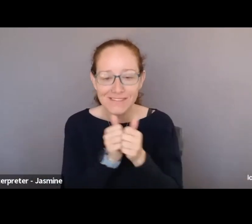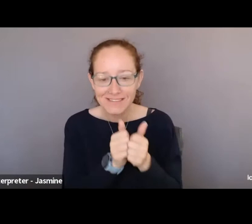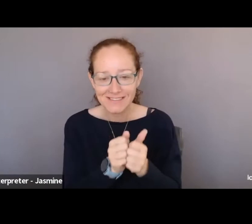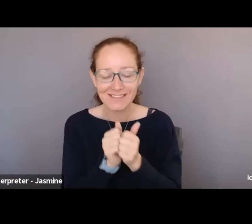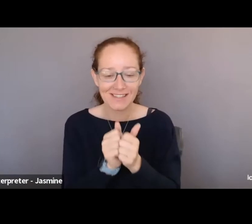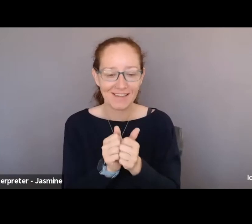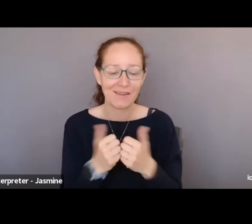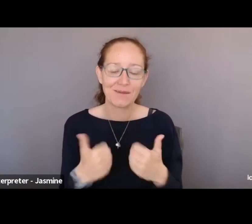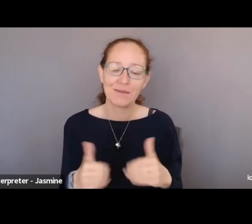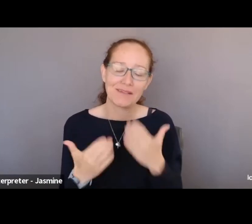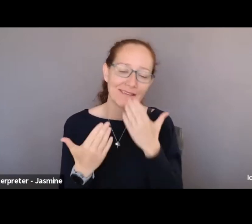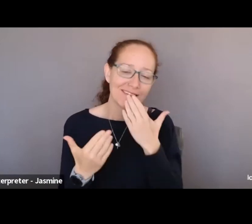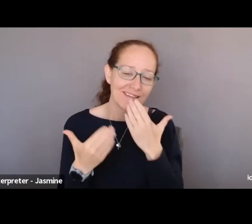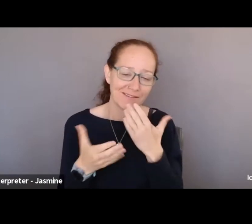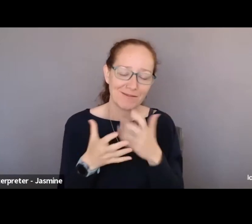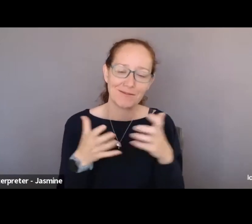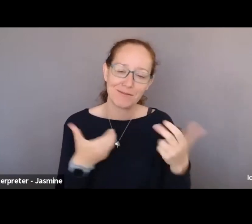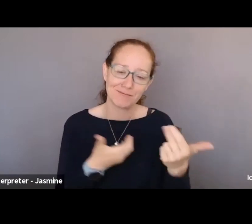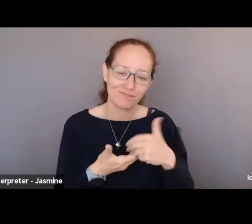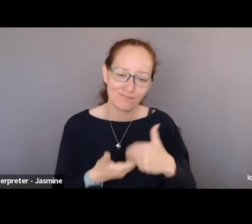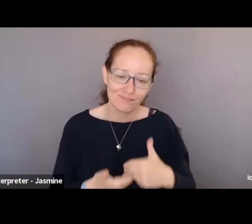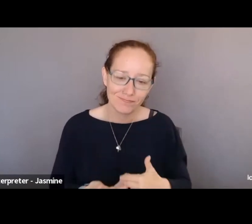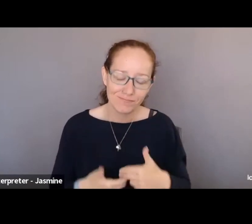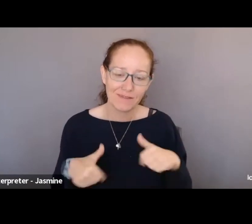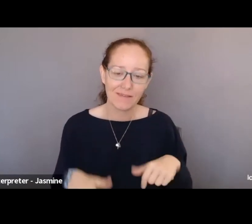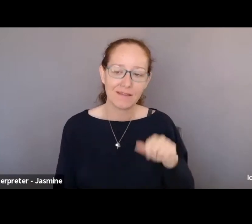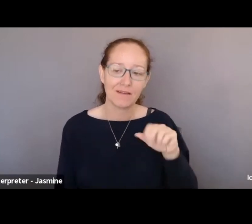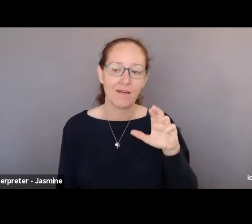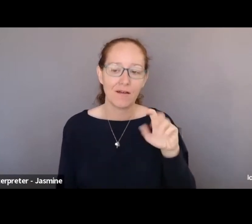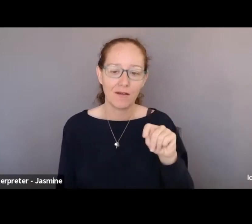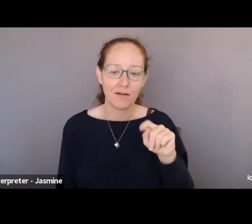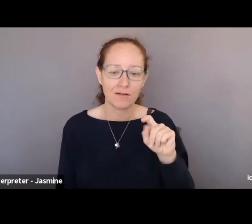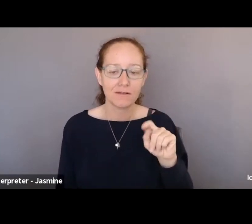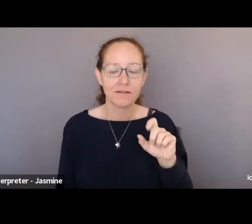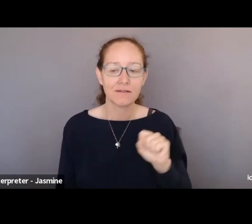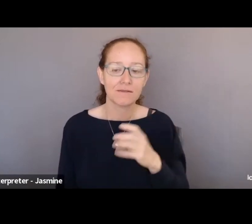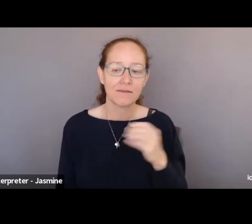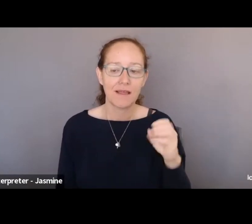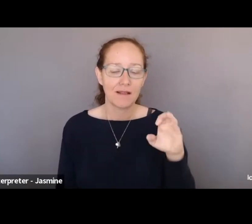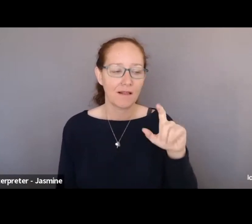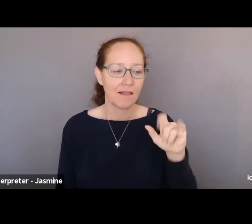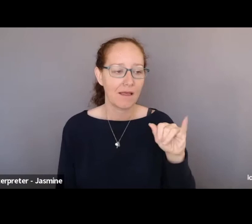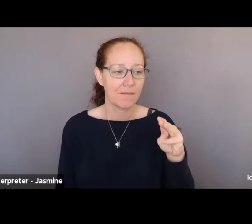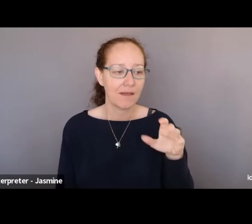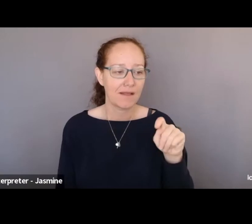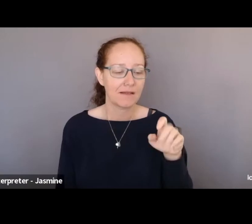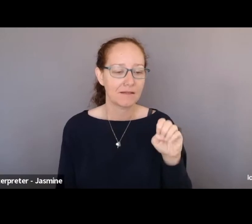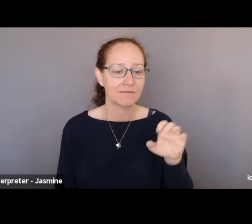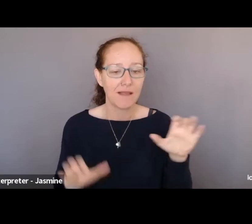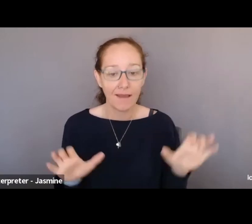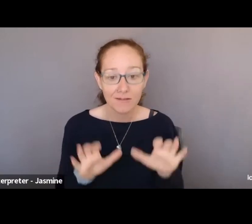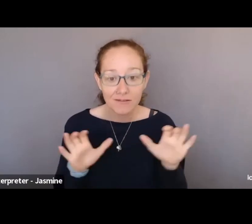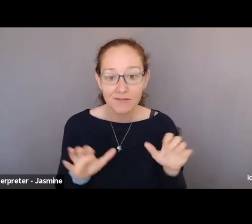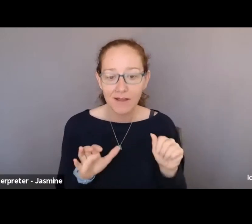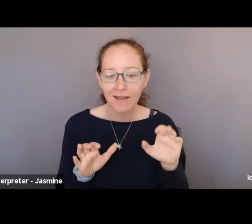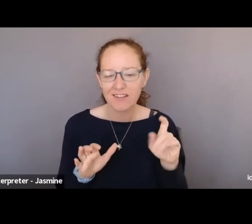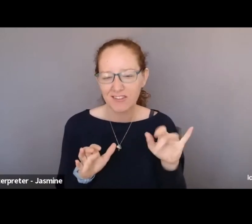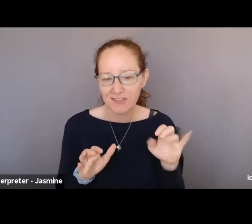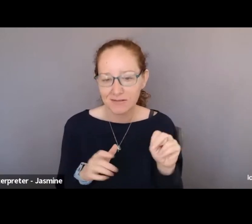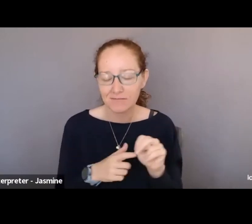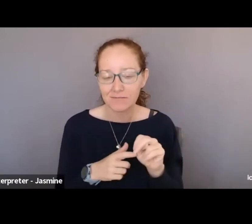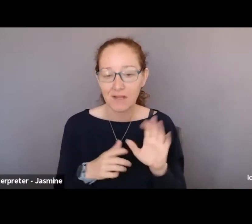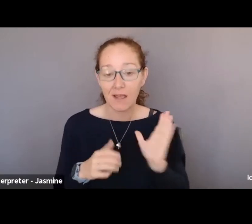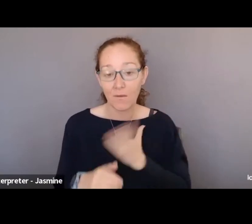for joining us. Welcome to Arts and Climate Action, using our platforms to create change